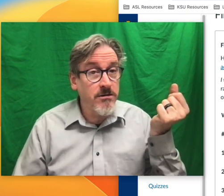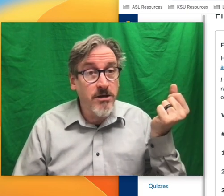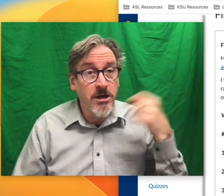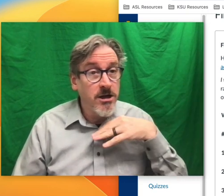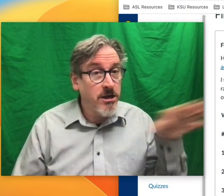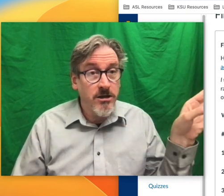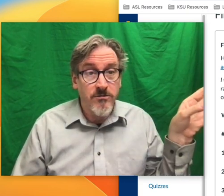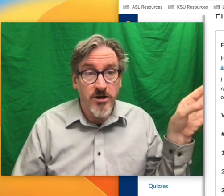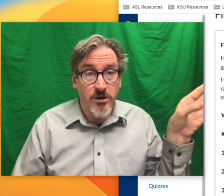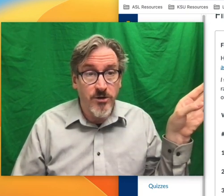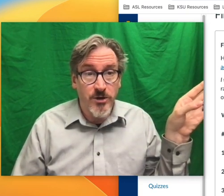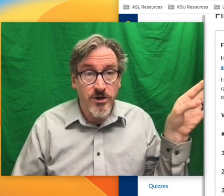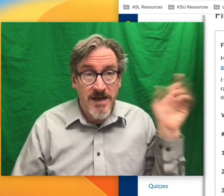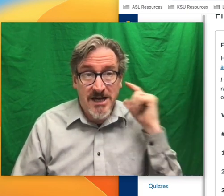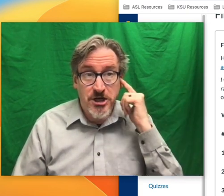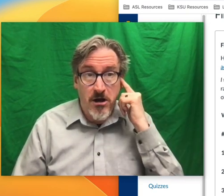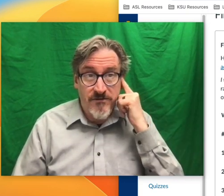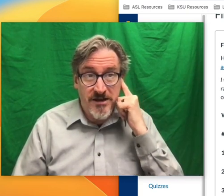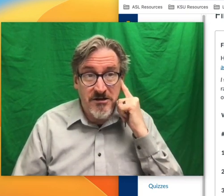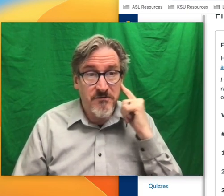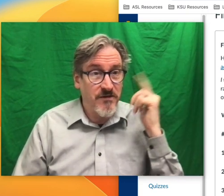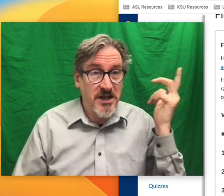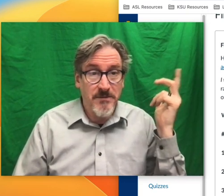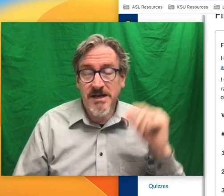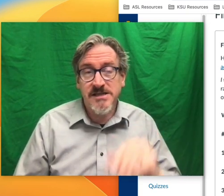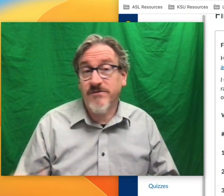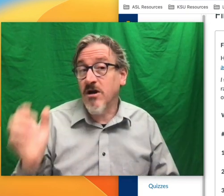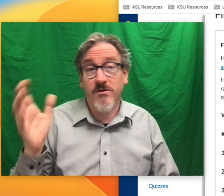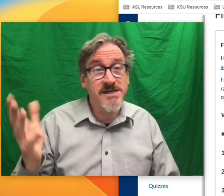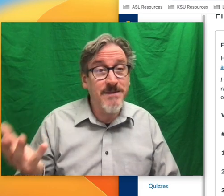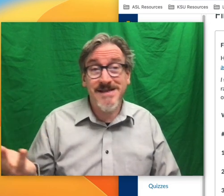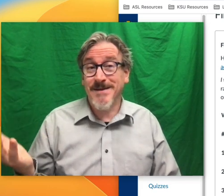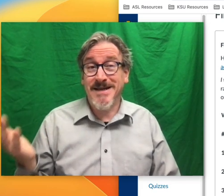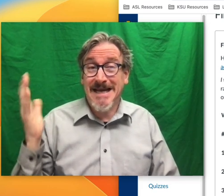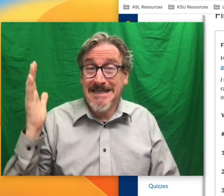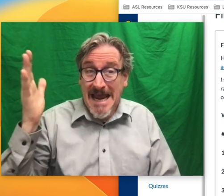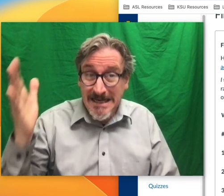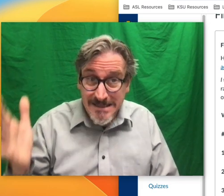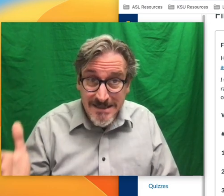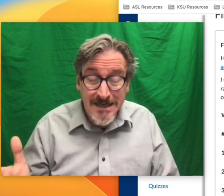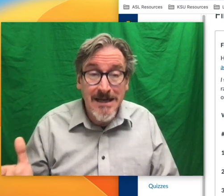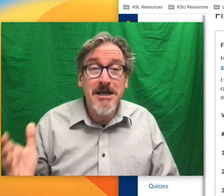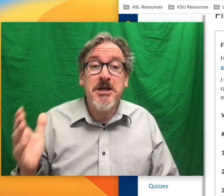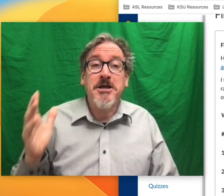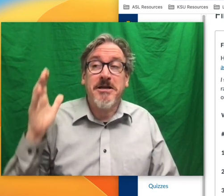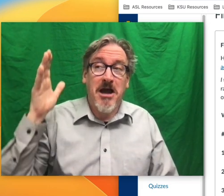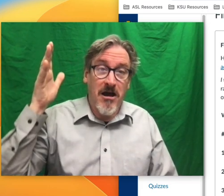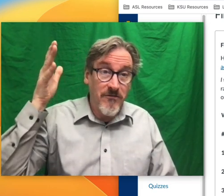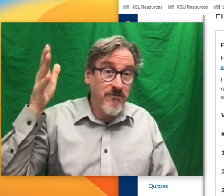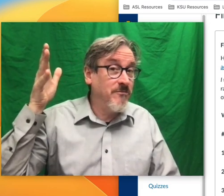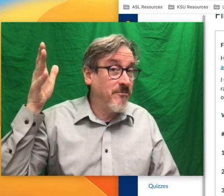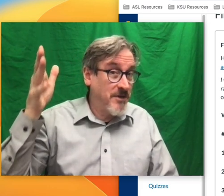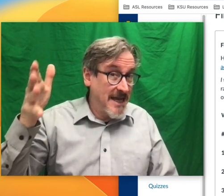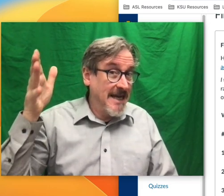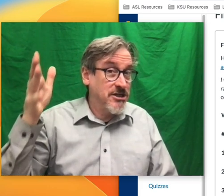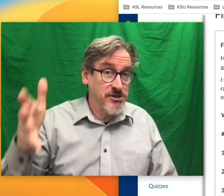quick. You can dash it off in 15 minutes, and for other assignments, it may take days